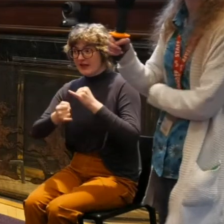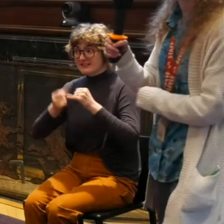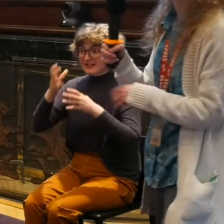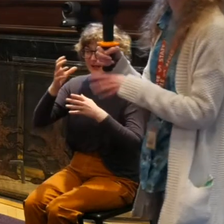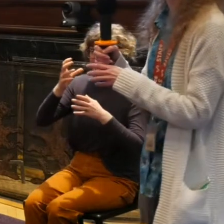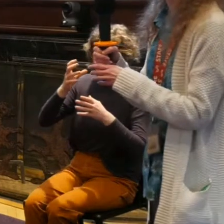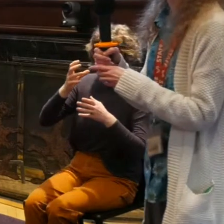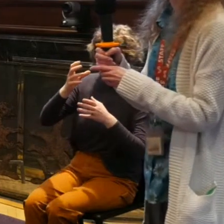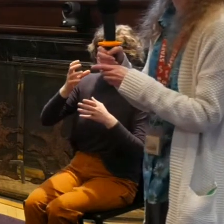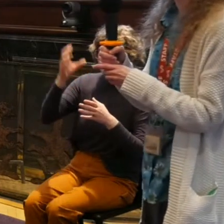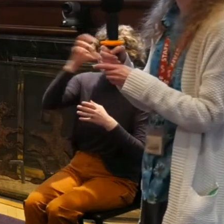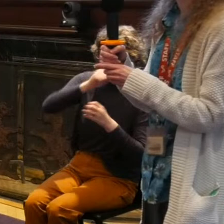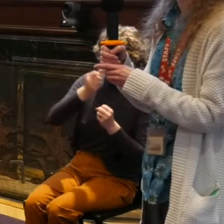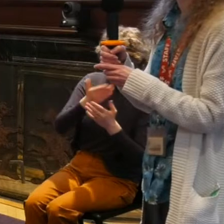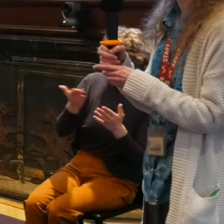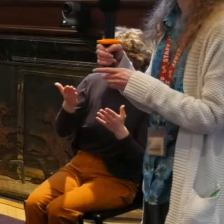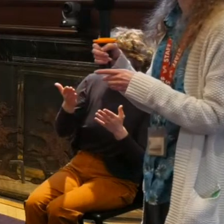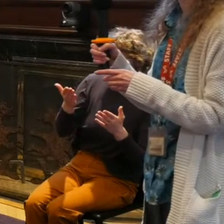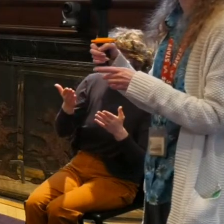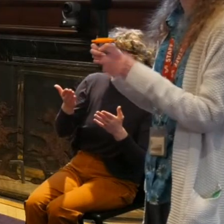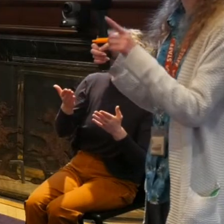somebody?